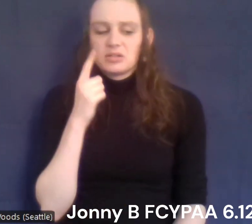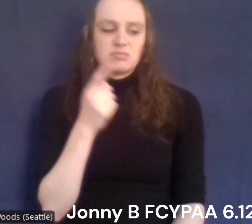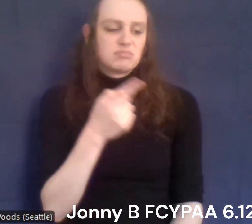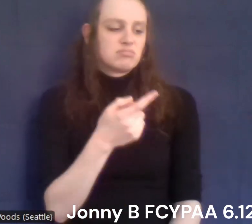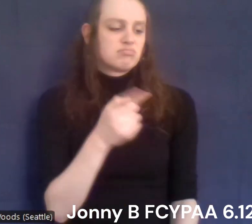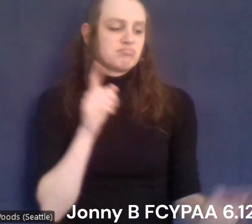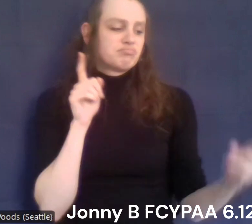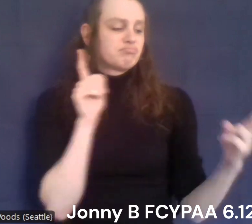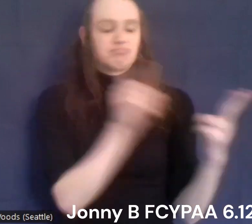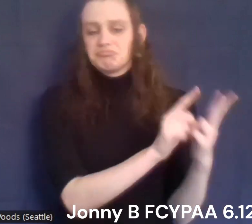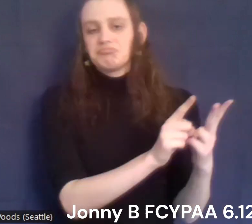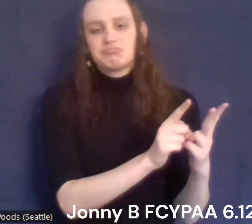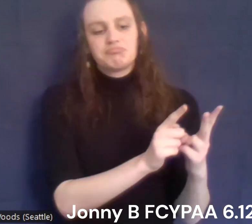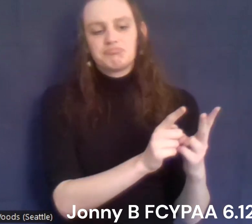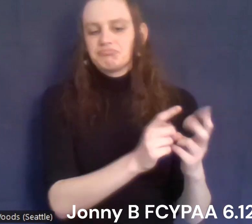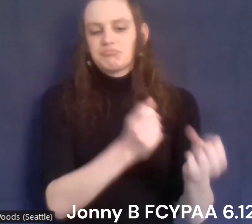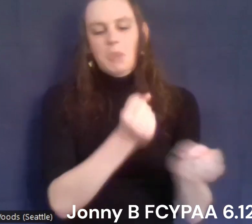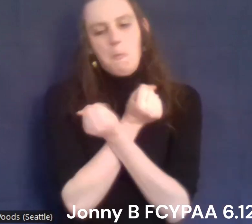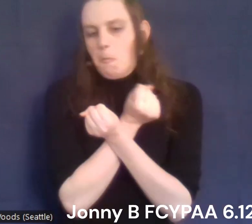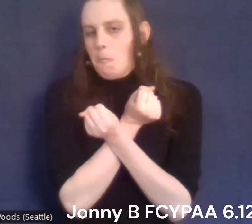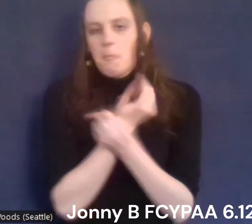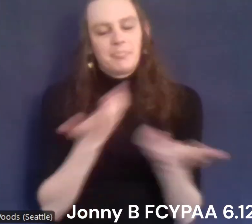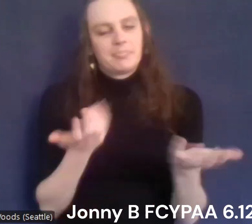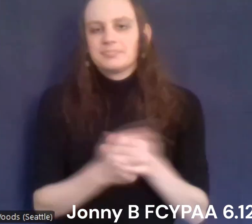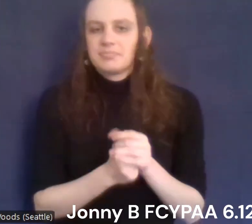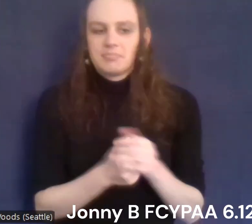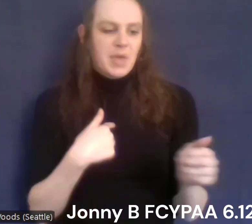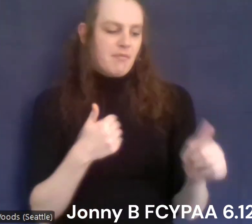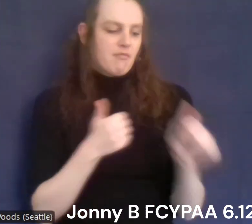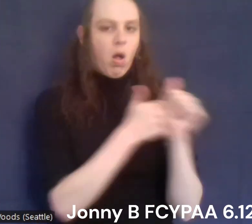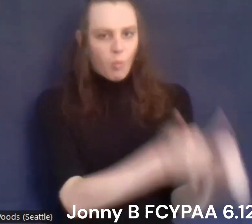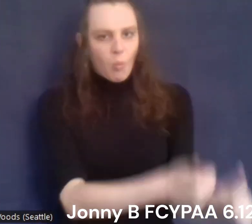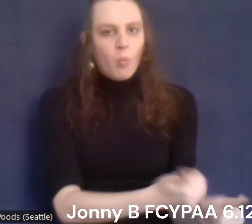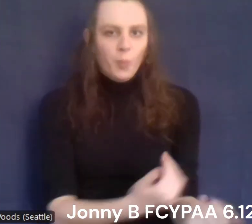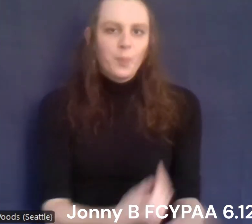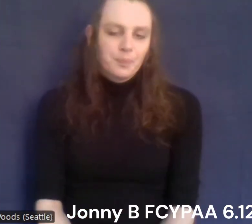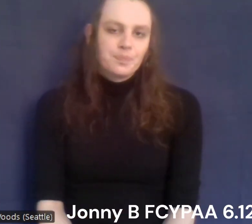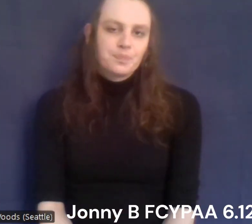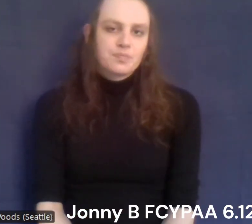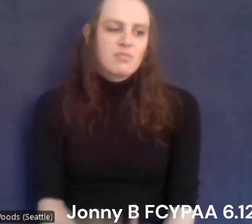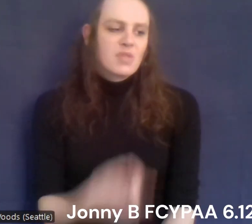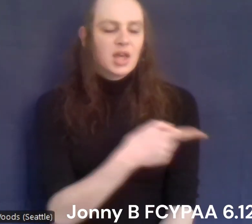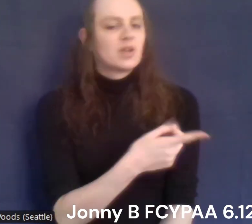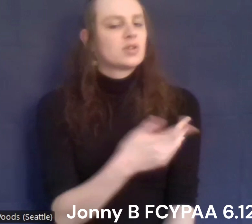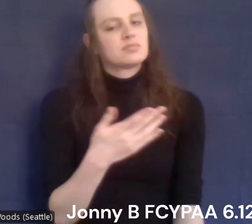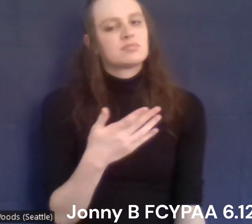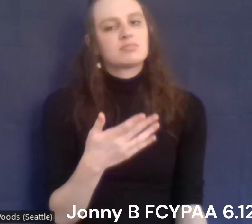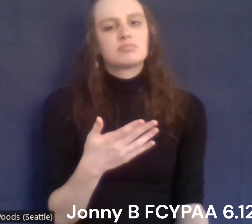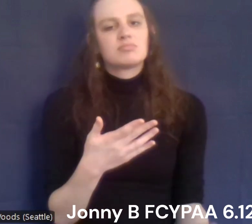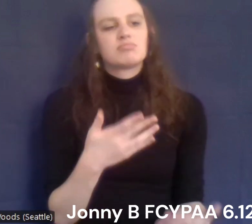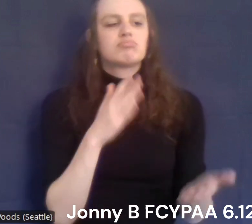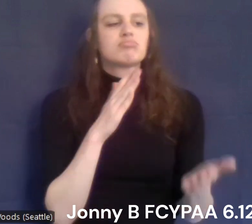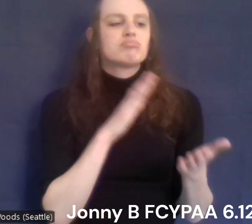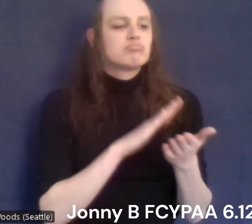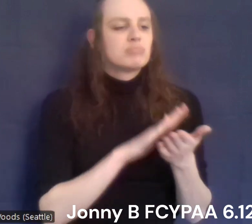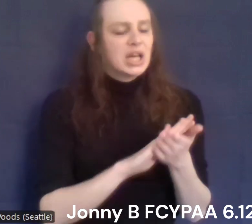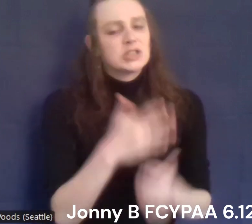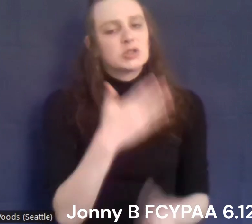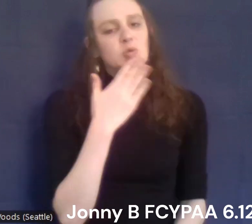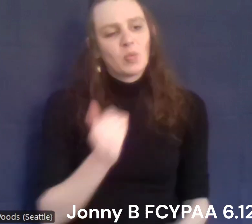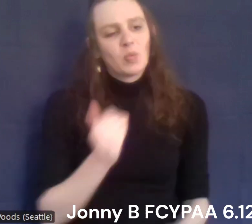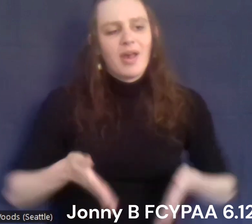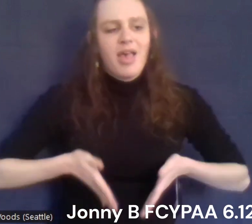went. And I kind of just followed them, and they were like just gracious enough to kind of just let me in